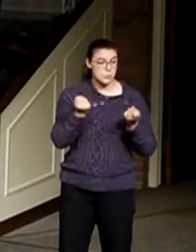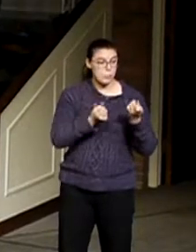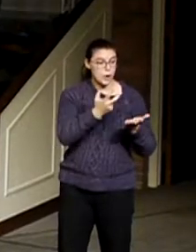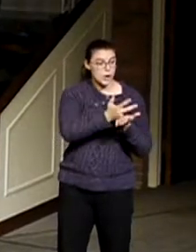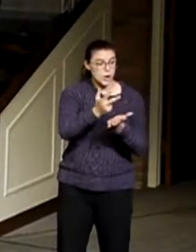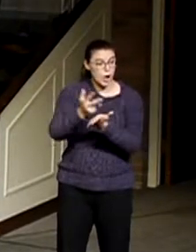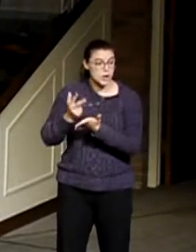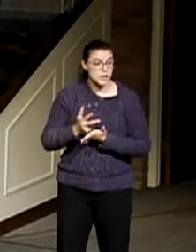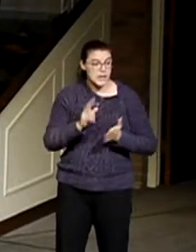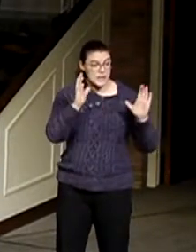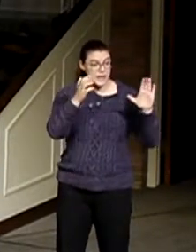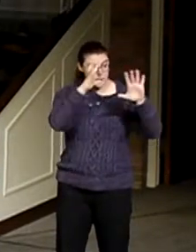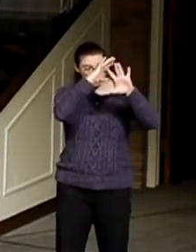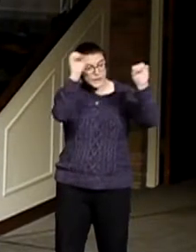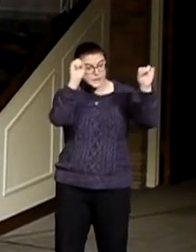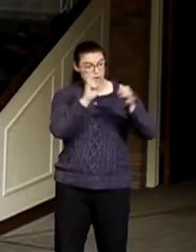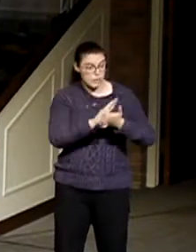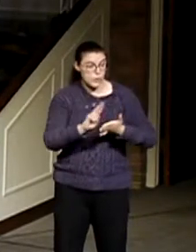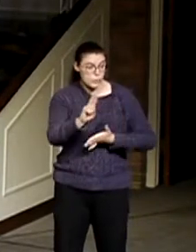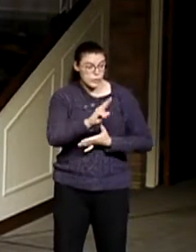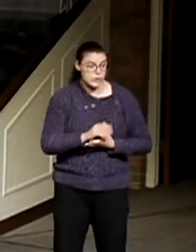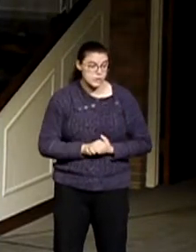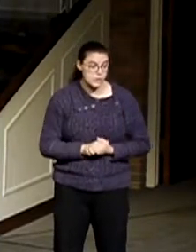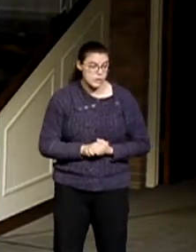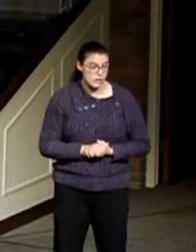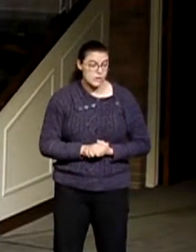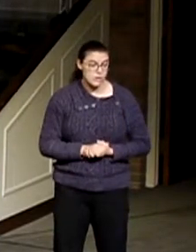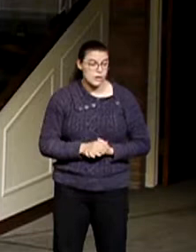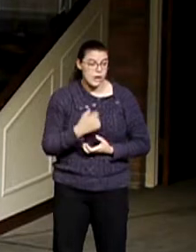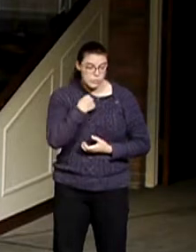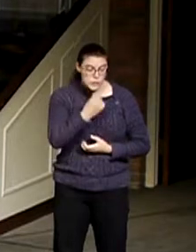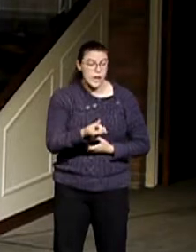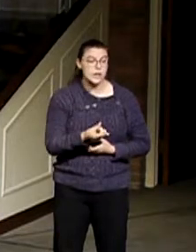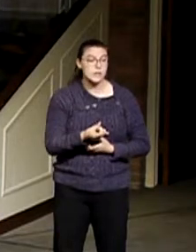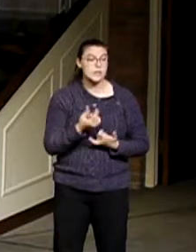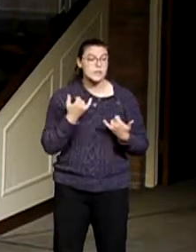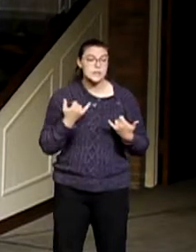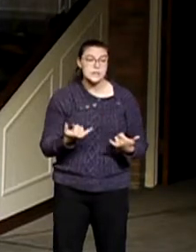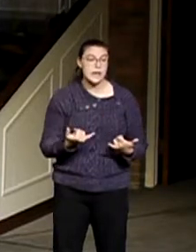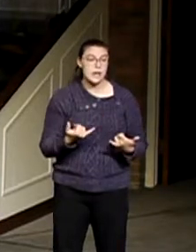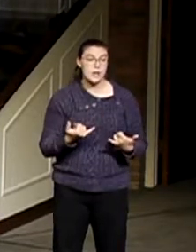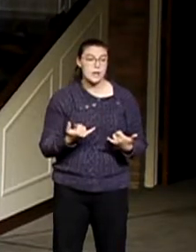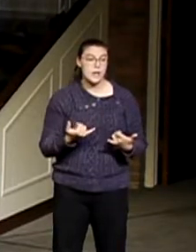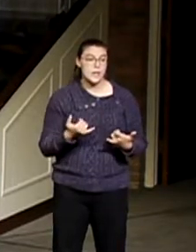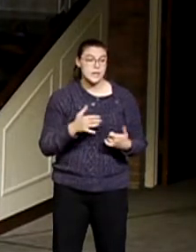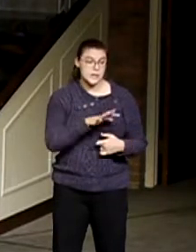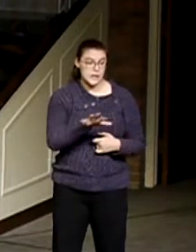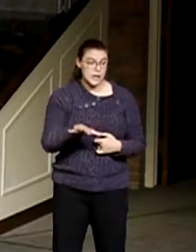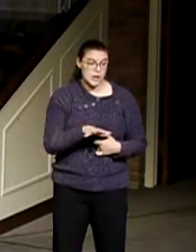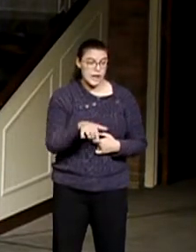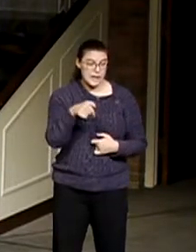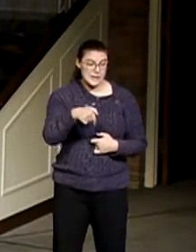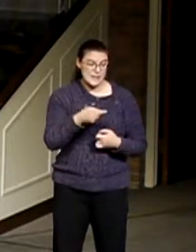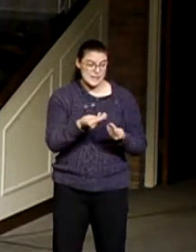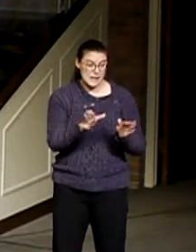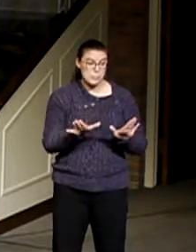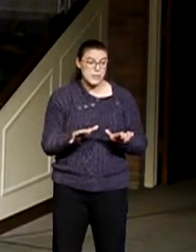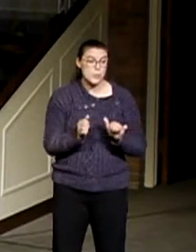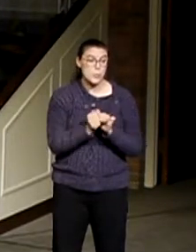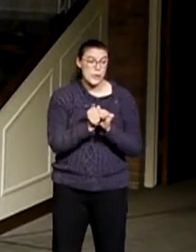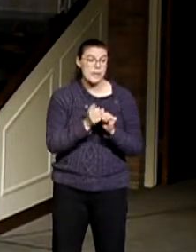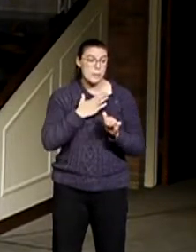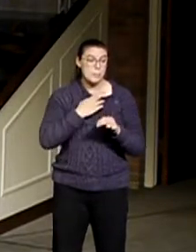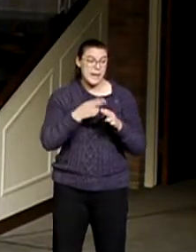of university. And I will tell you folks that now there is a space, more than one, on this campus with my name on it at